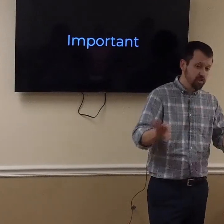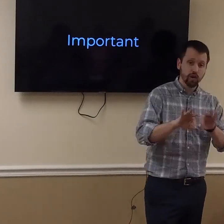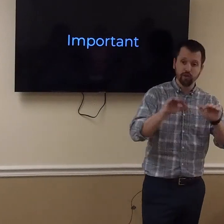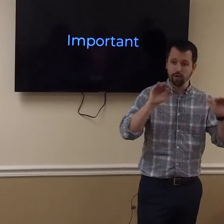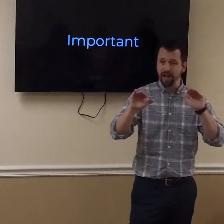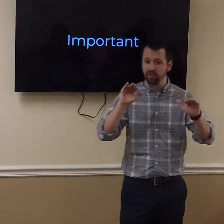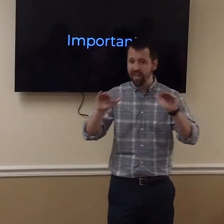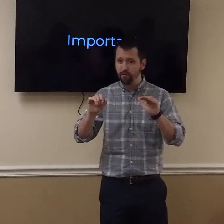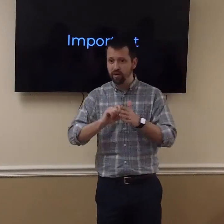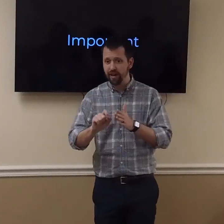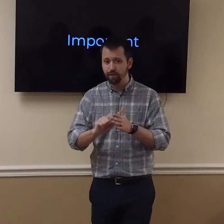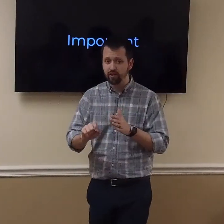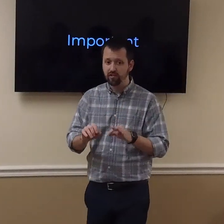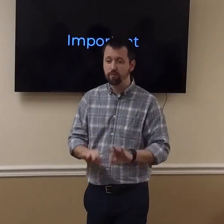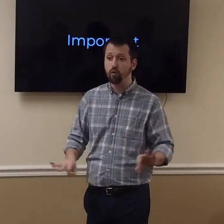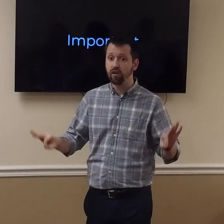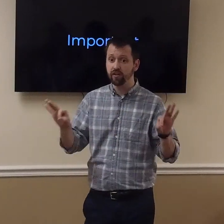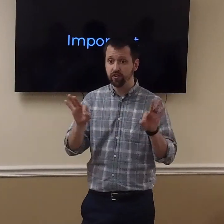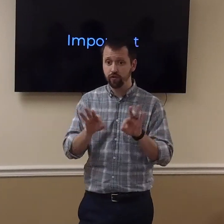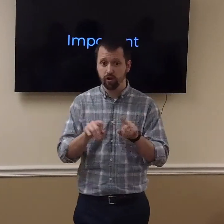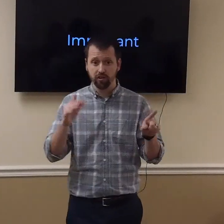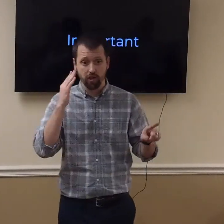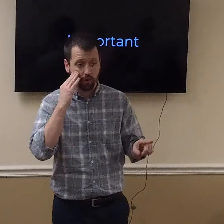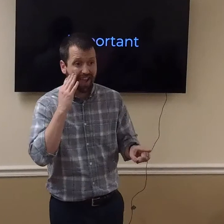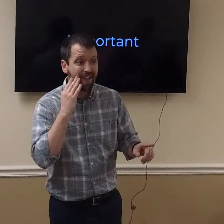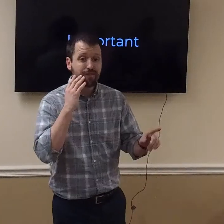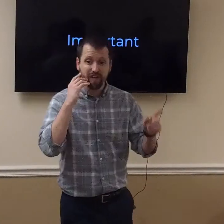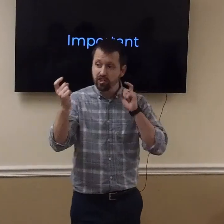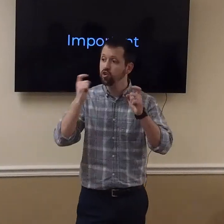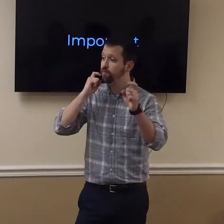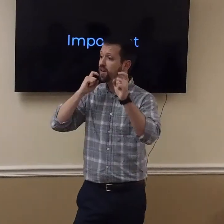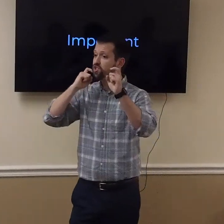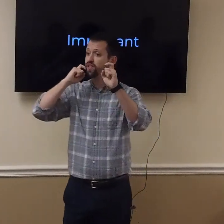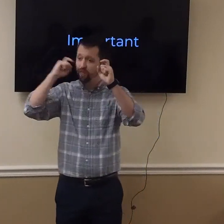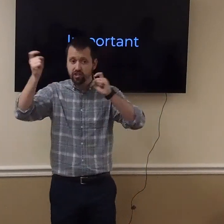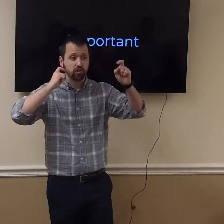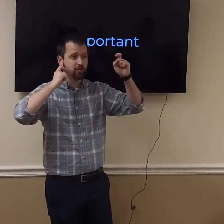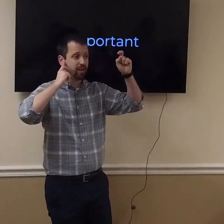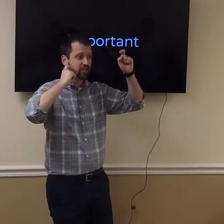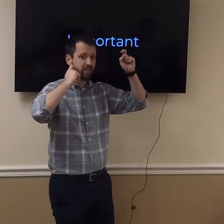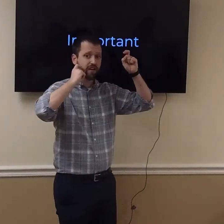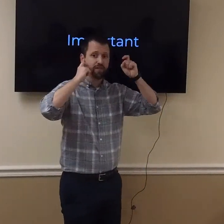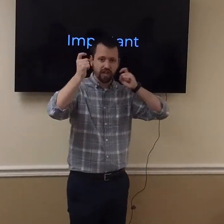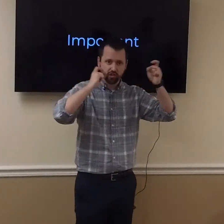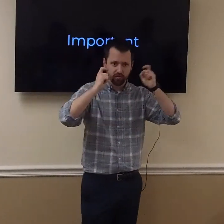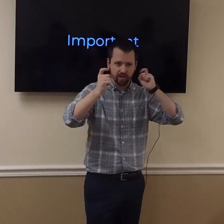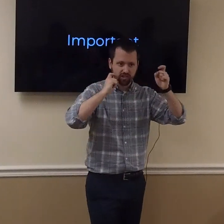So a few reminders I have written down for you. These are important for you all to know. Facial expressions, facial expressions, facial